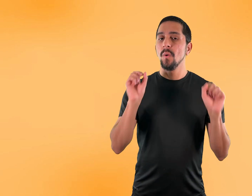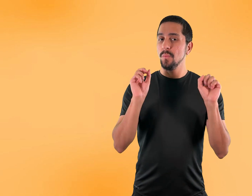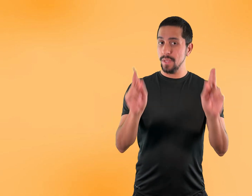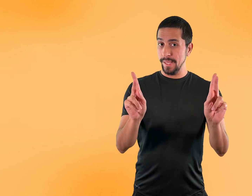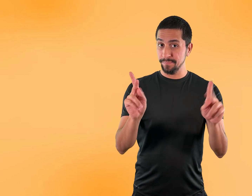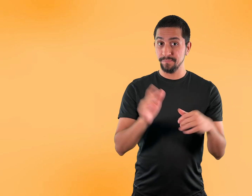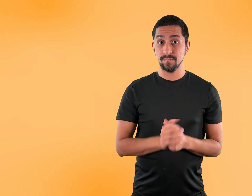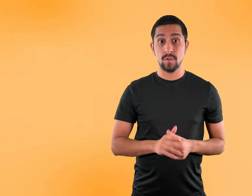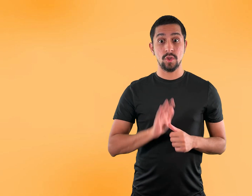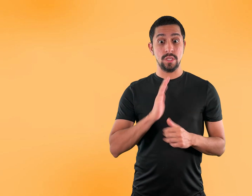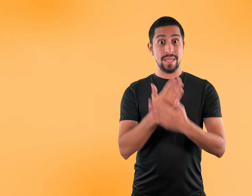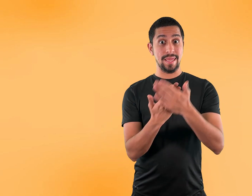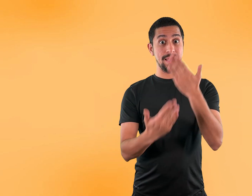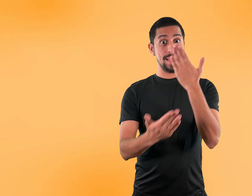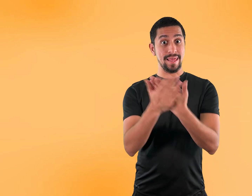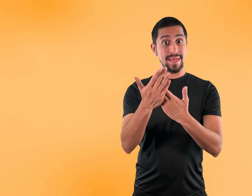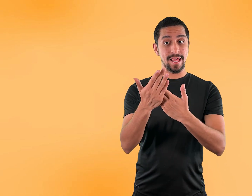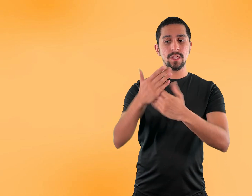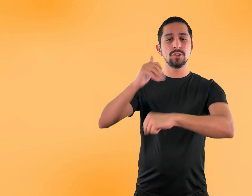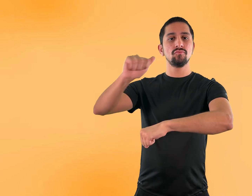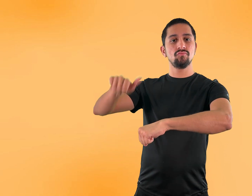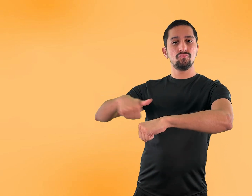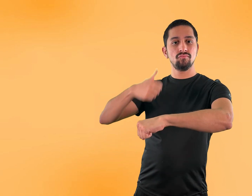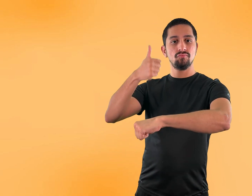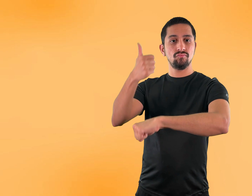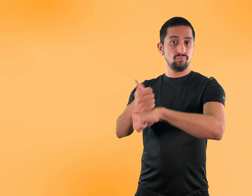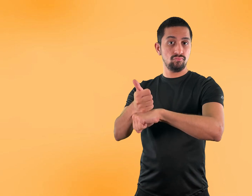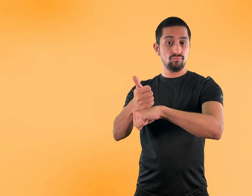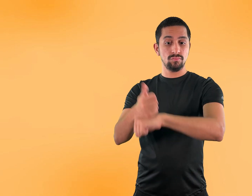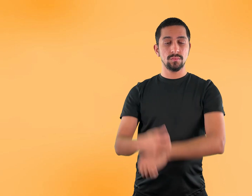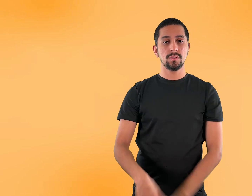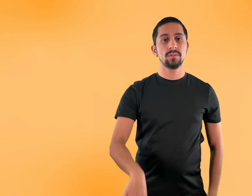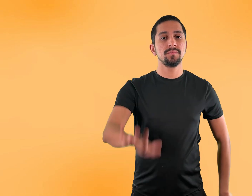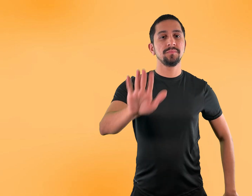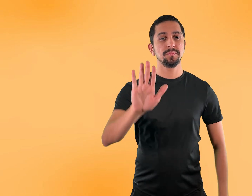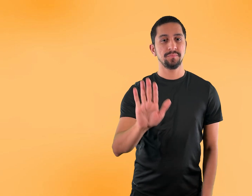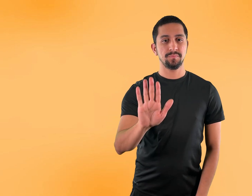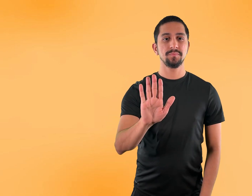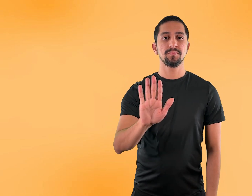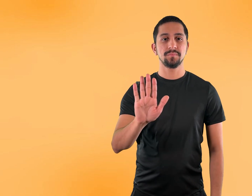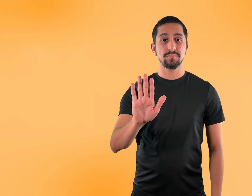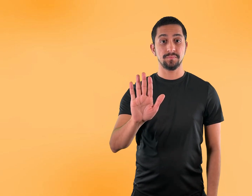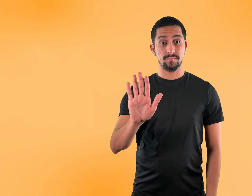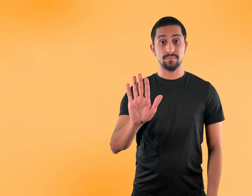You want to keep your hand in front of your shoulder.